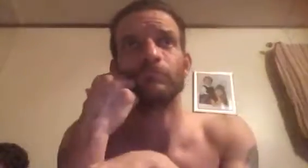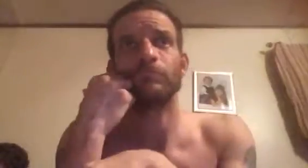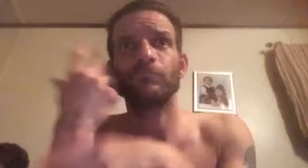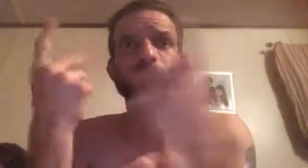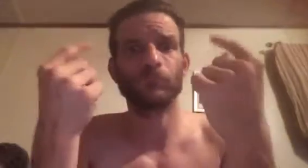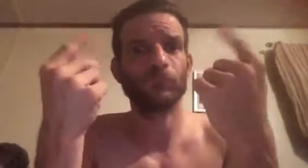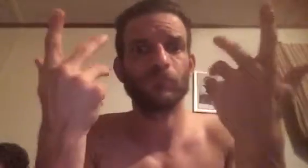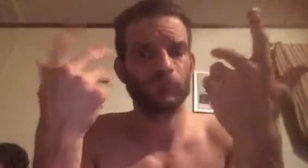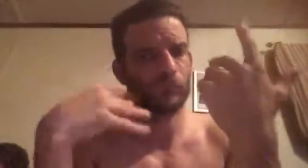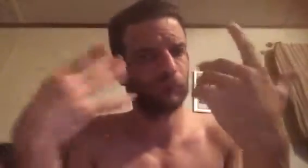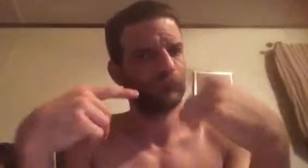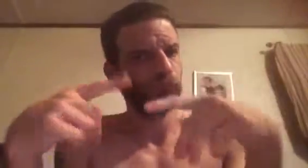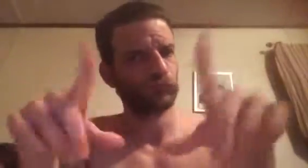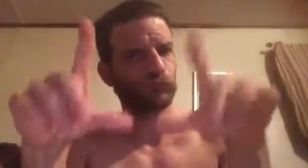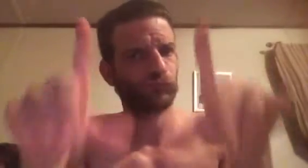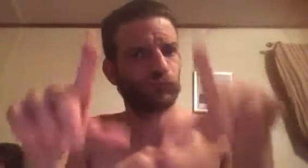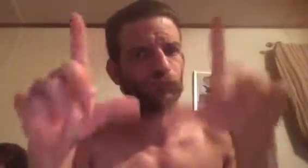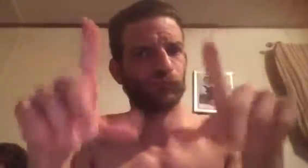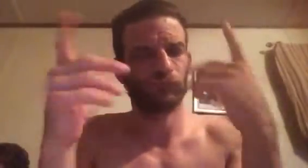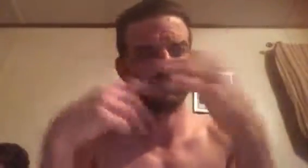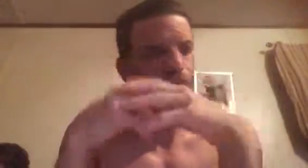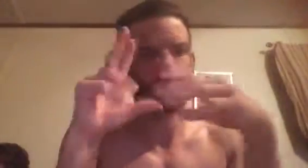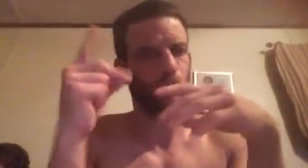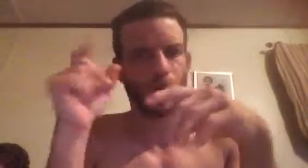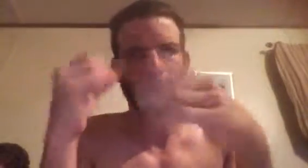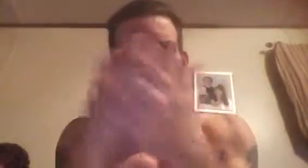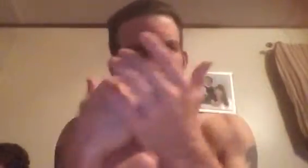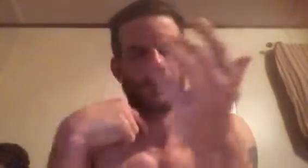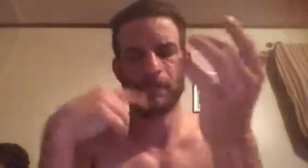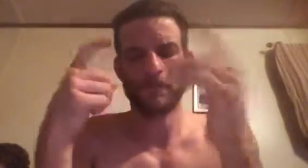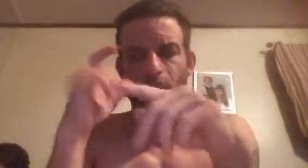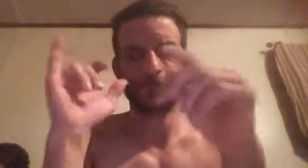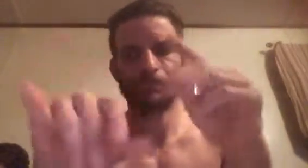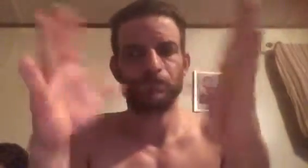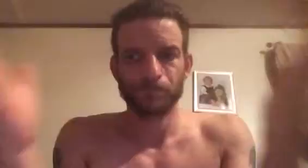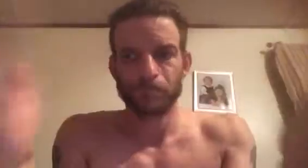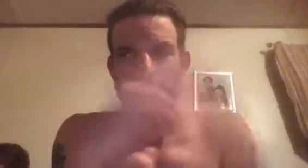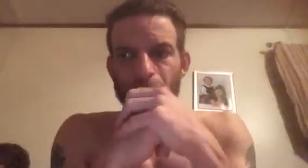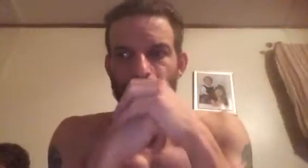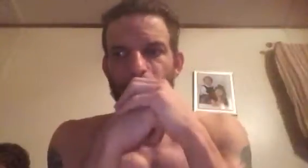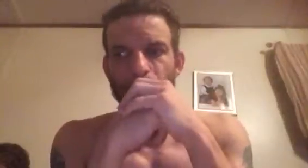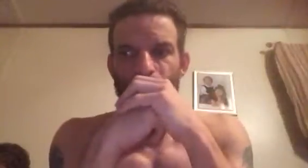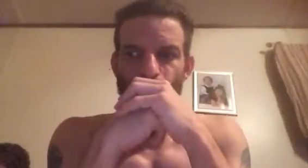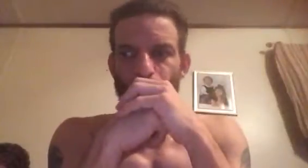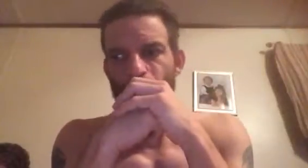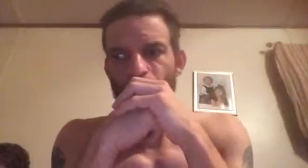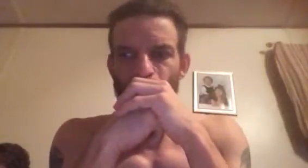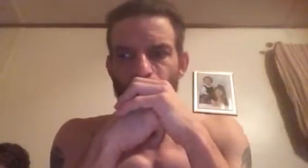debut for this car. For everybody involved, Team Z Motorsports, RCD Ford, Ford Performance, the guys at